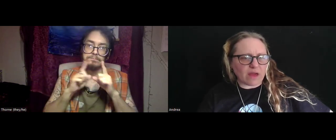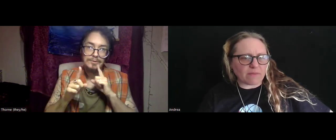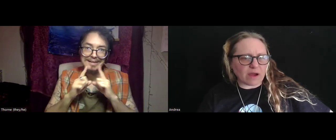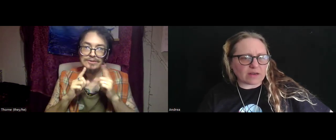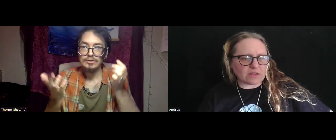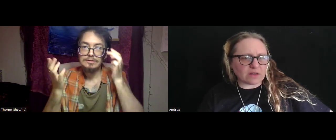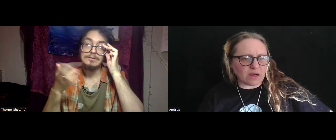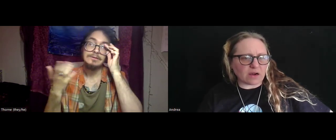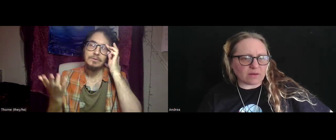that mind,